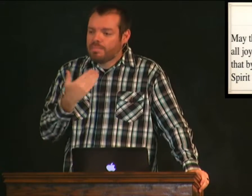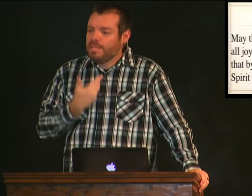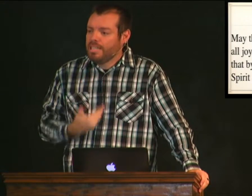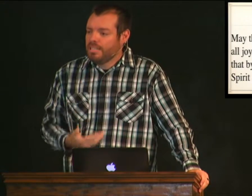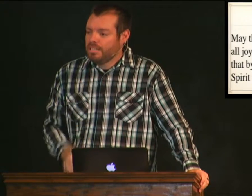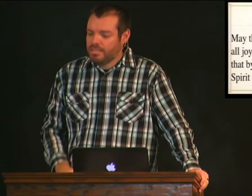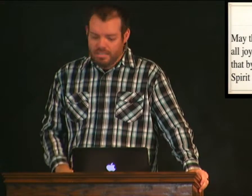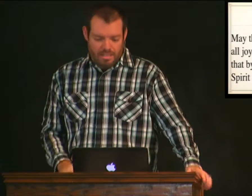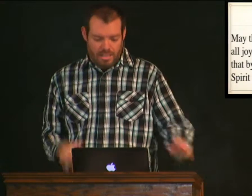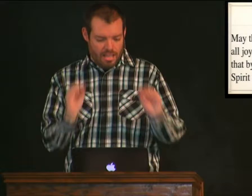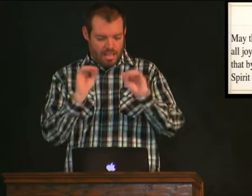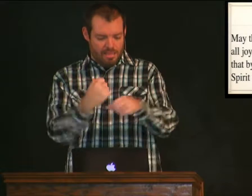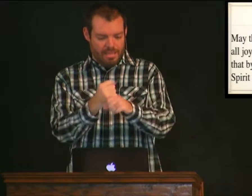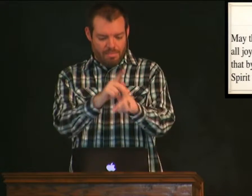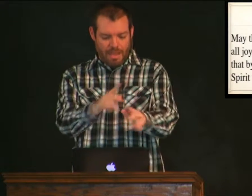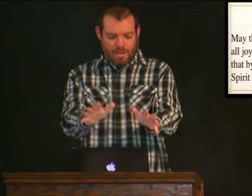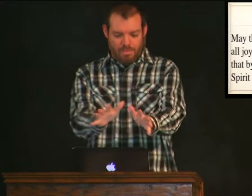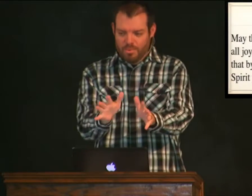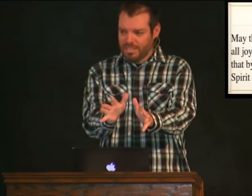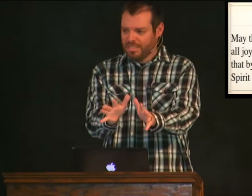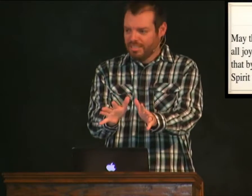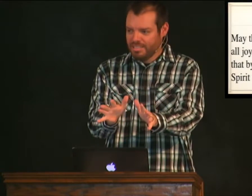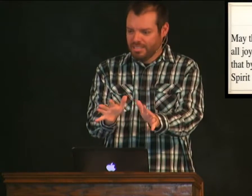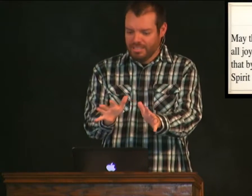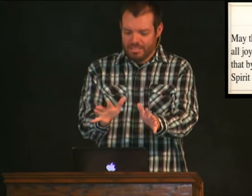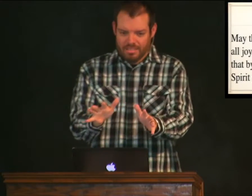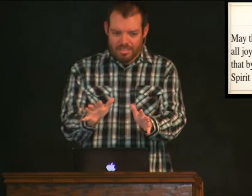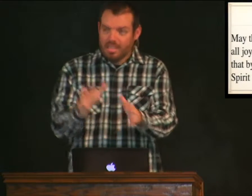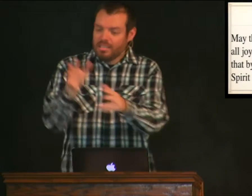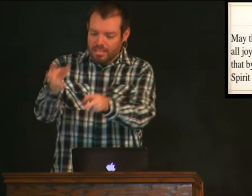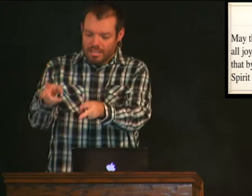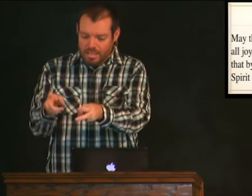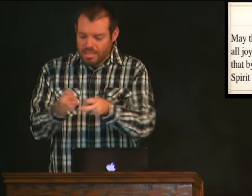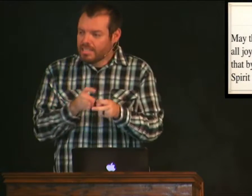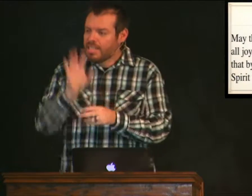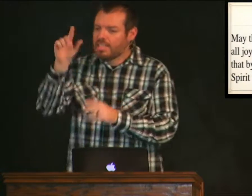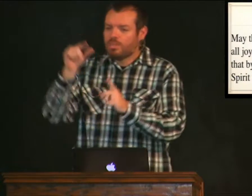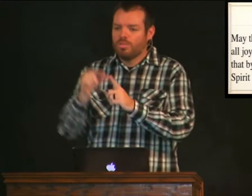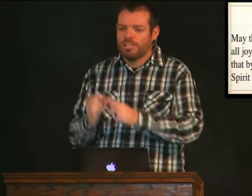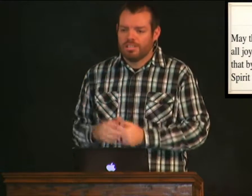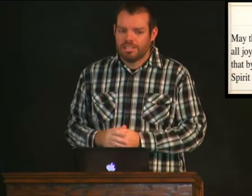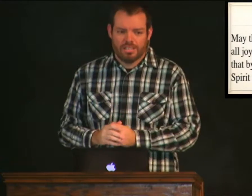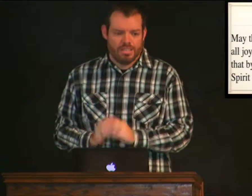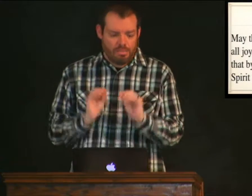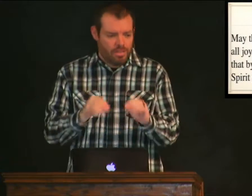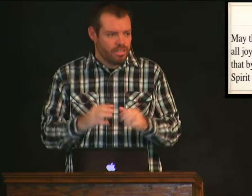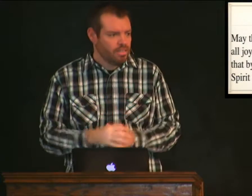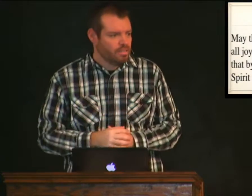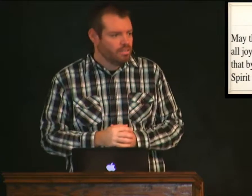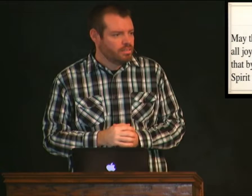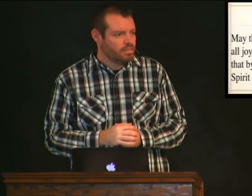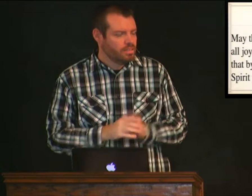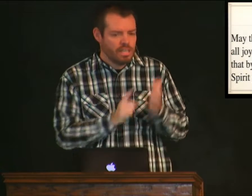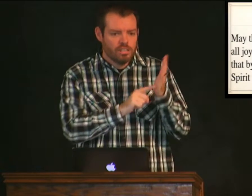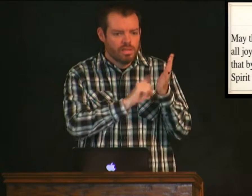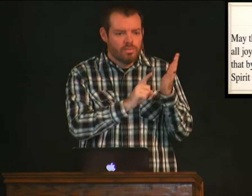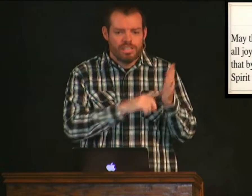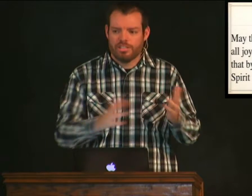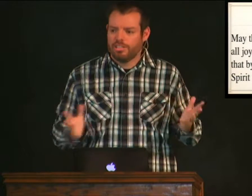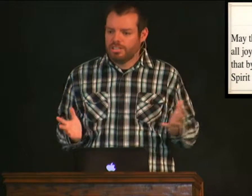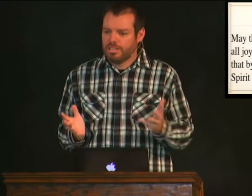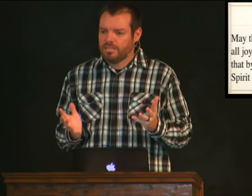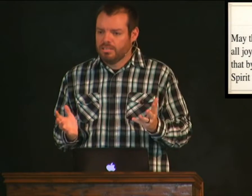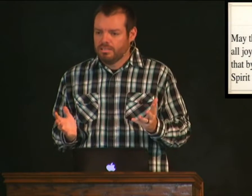Not just me. I make the PowerPoints and I take his words, I put in them. I do